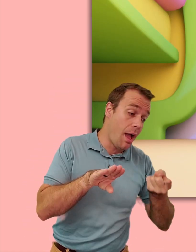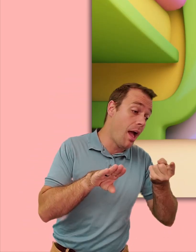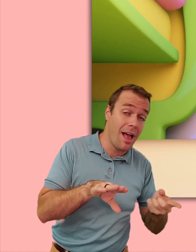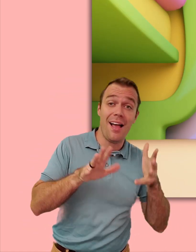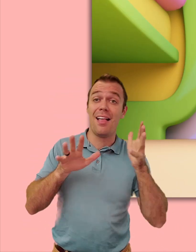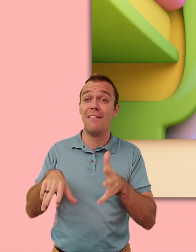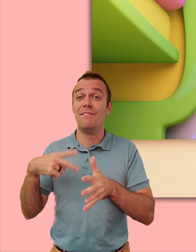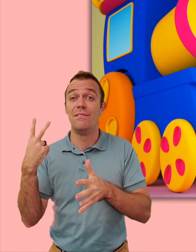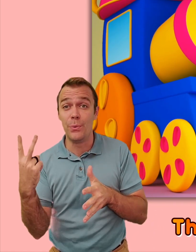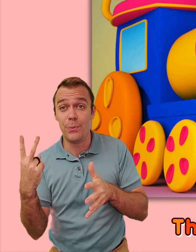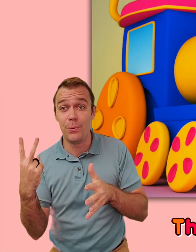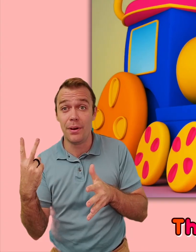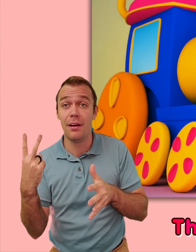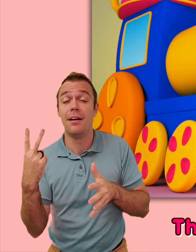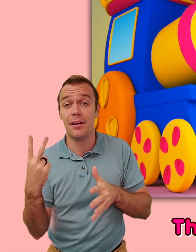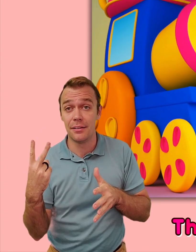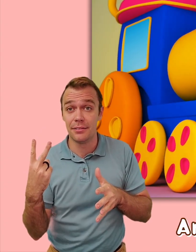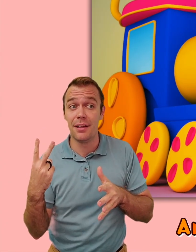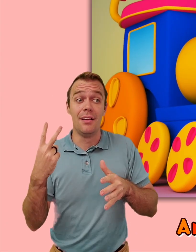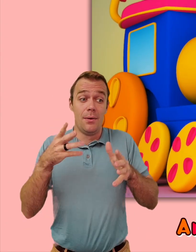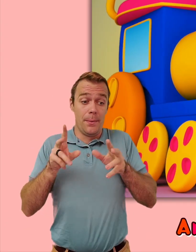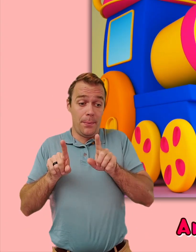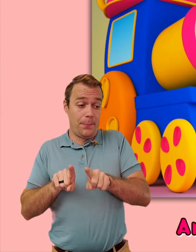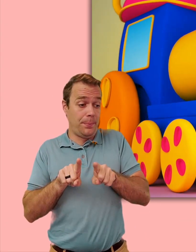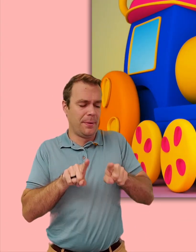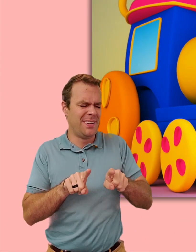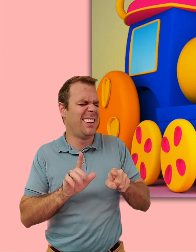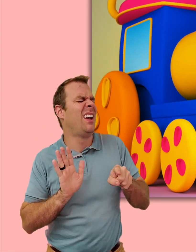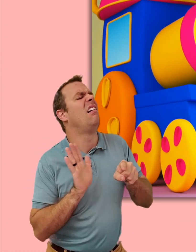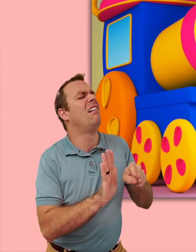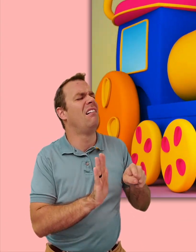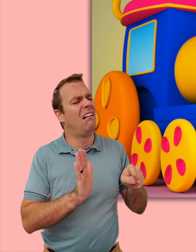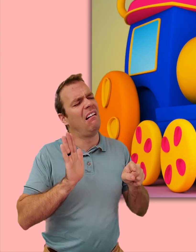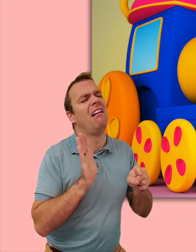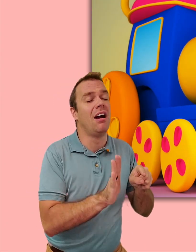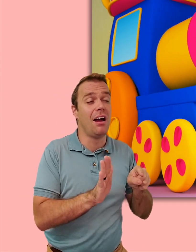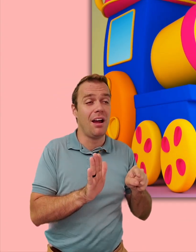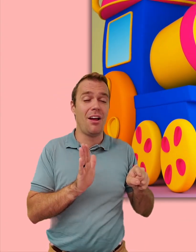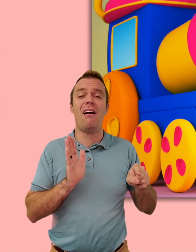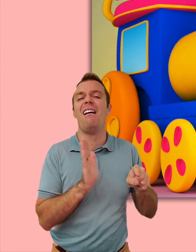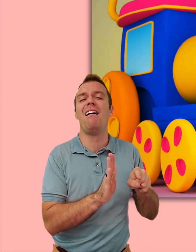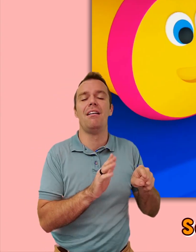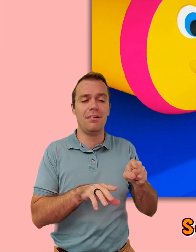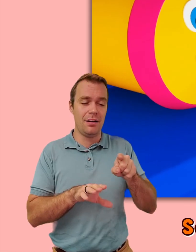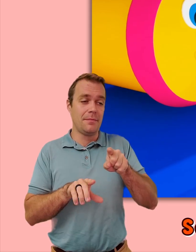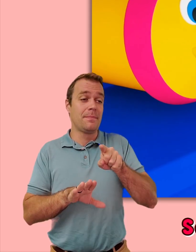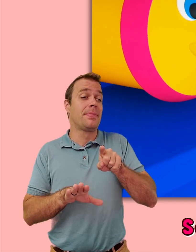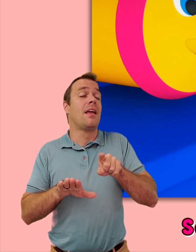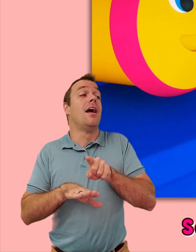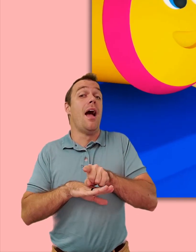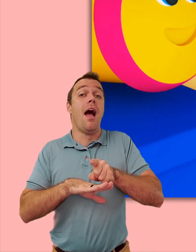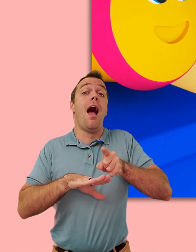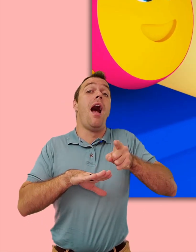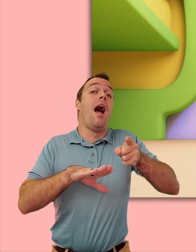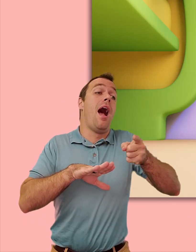2! 2! There were 2 in the bed and the little one said, roll over, roll over. So they all